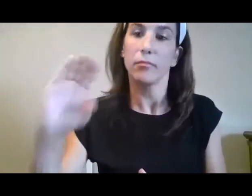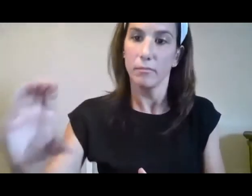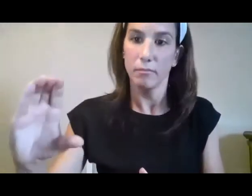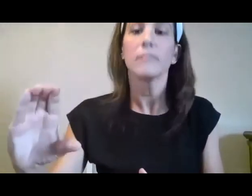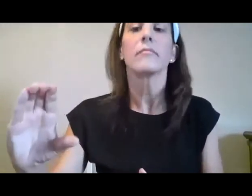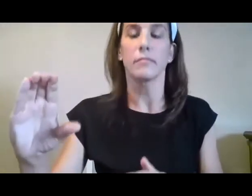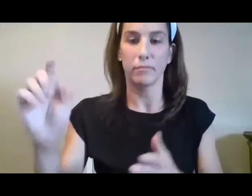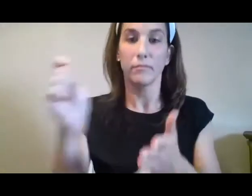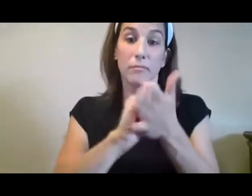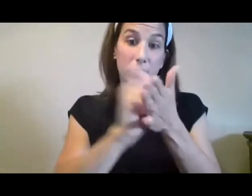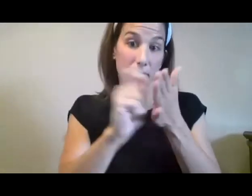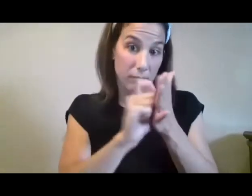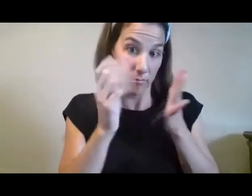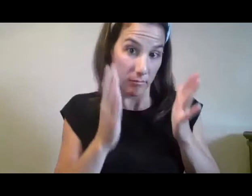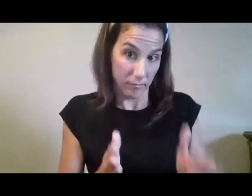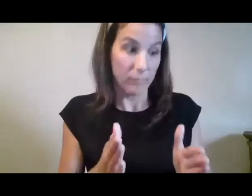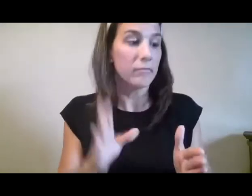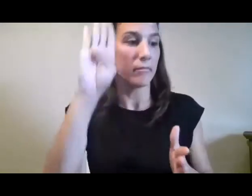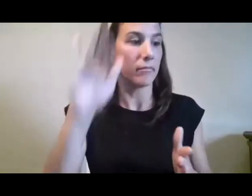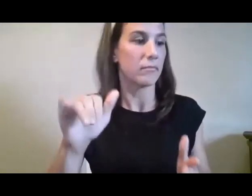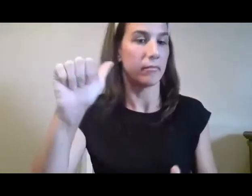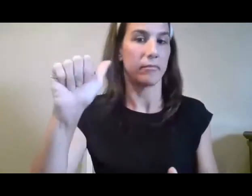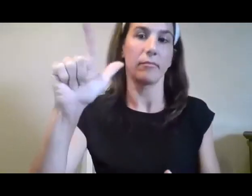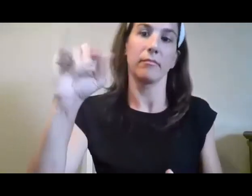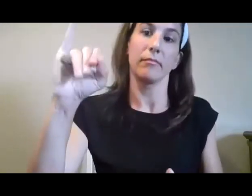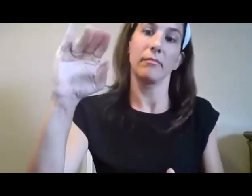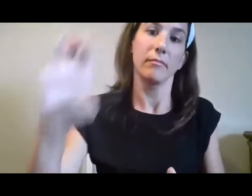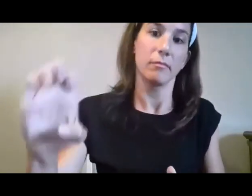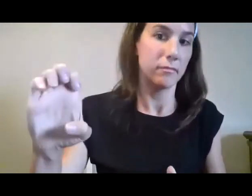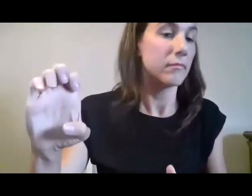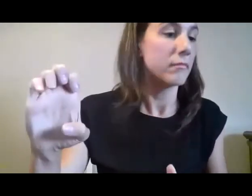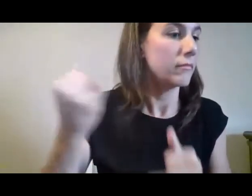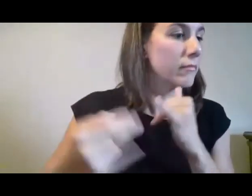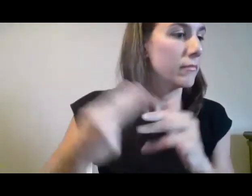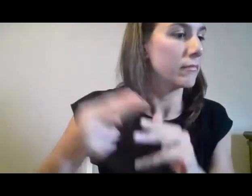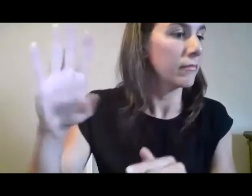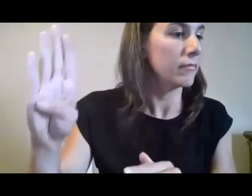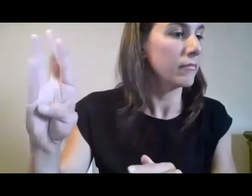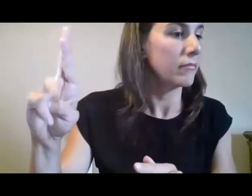And it's illustrated by Alice Brereton.